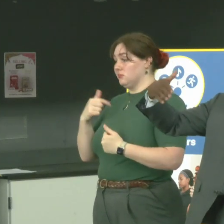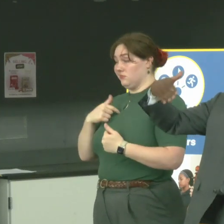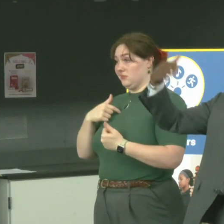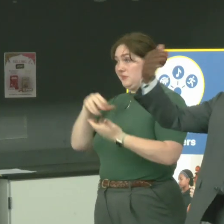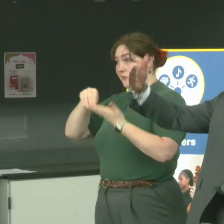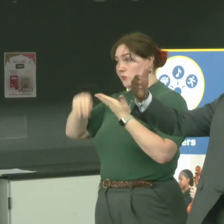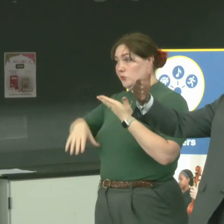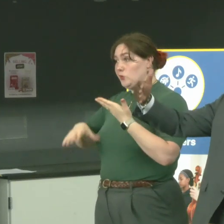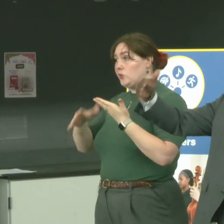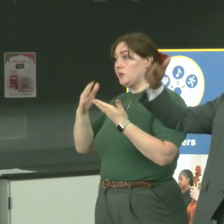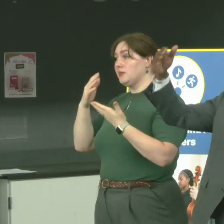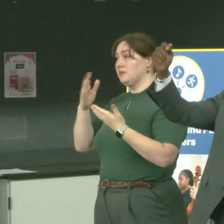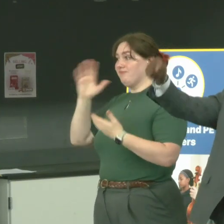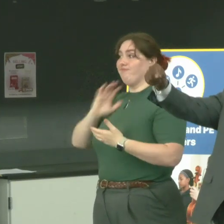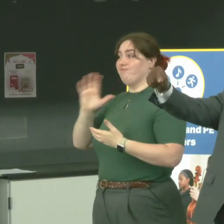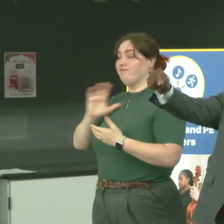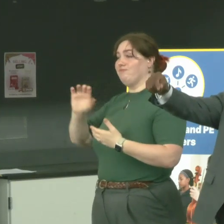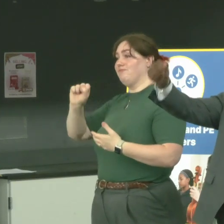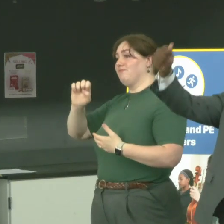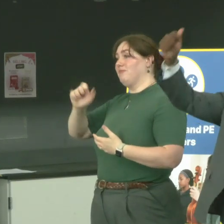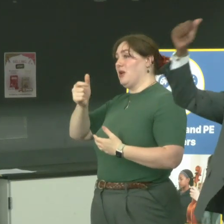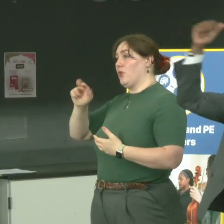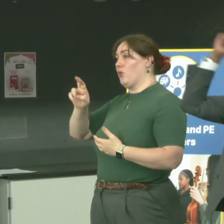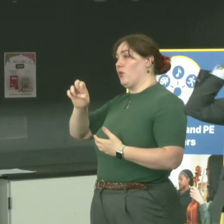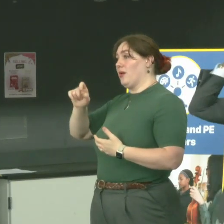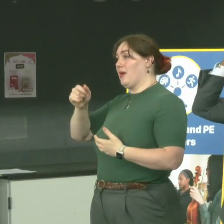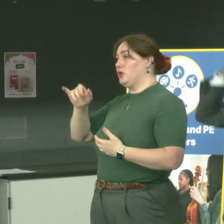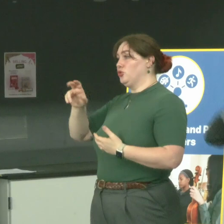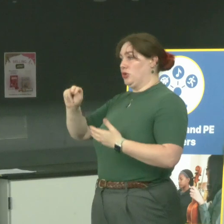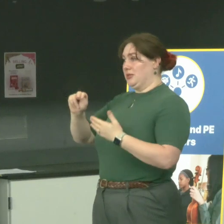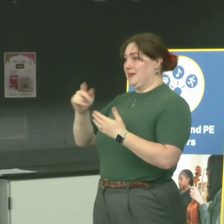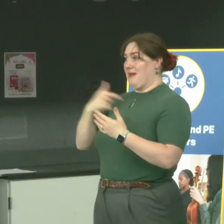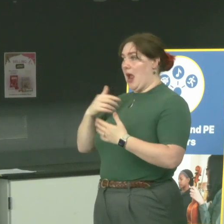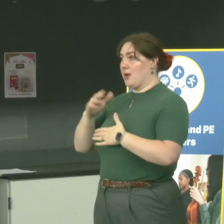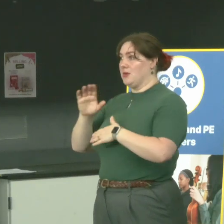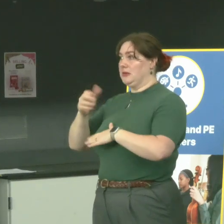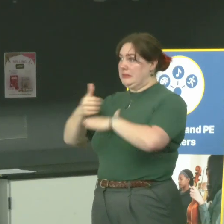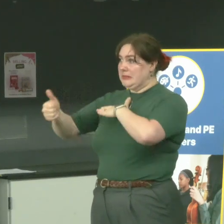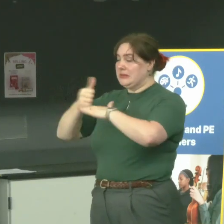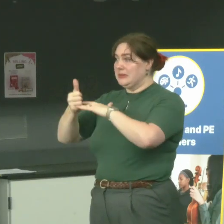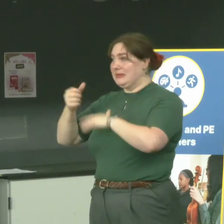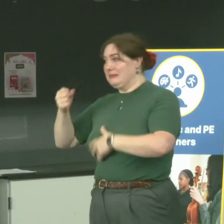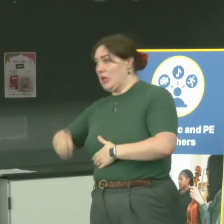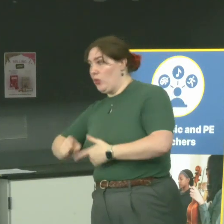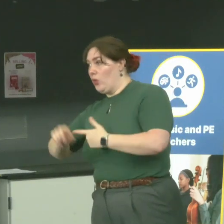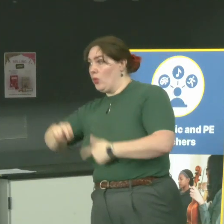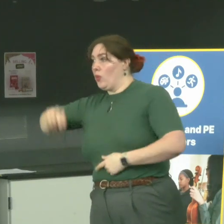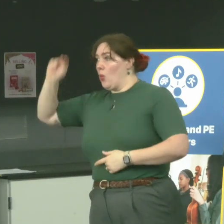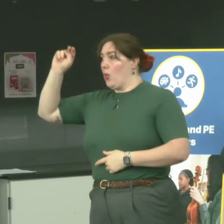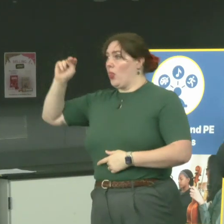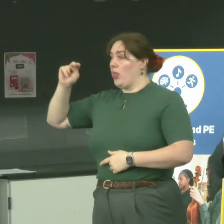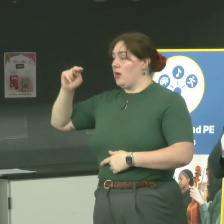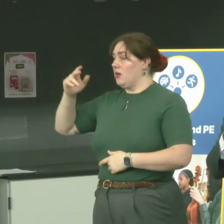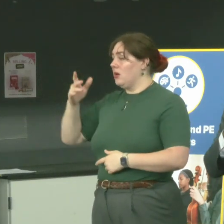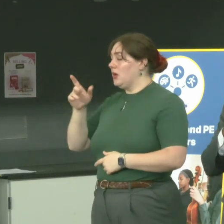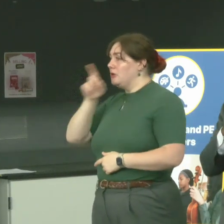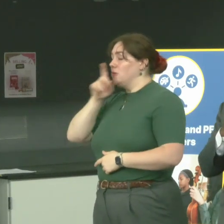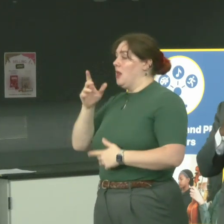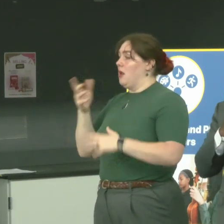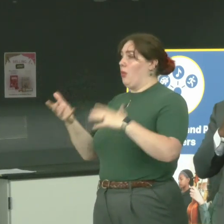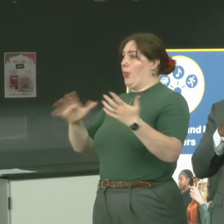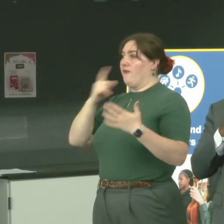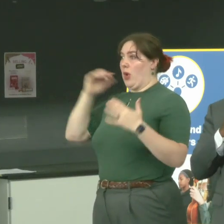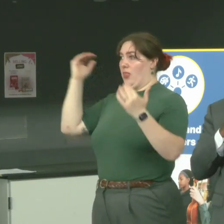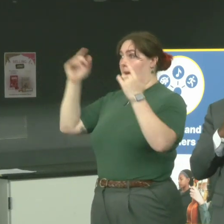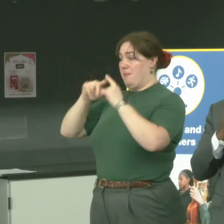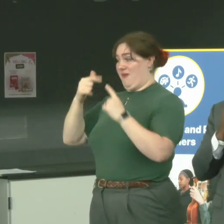during desegregation, and I got bused from the South End to the North End. That was completely disruptive to a lot of the adults, but us